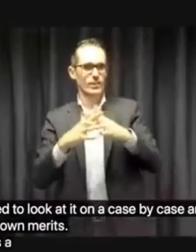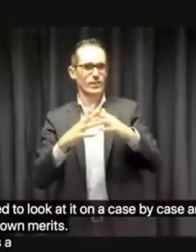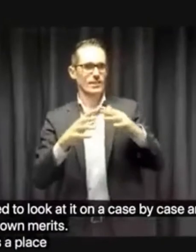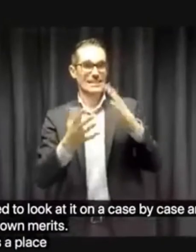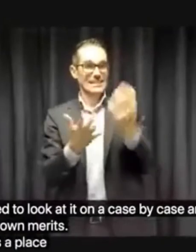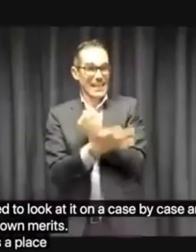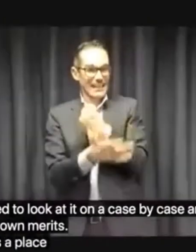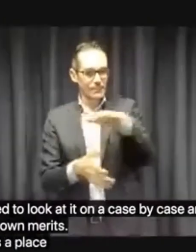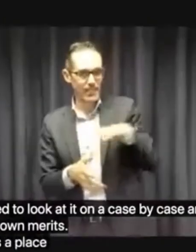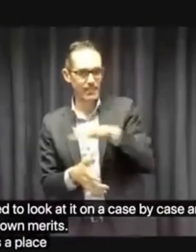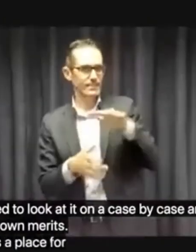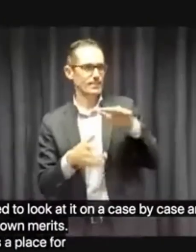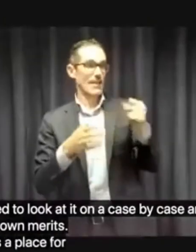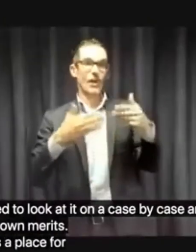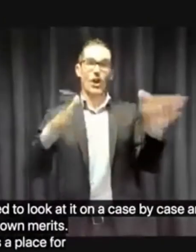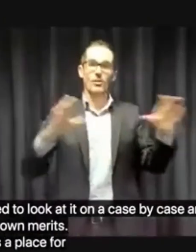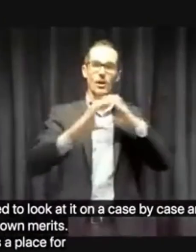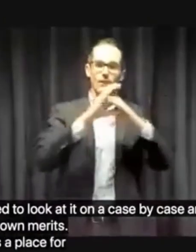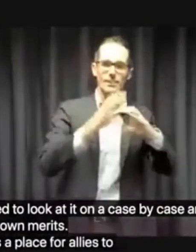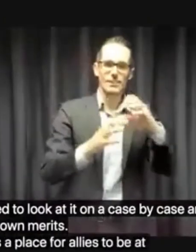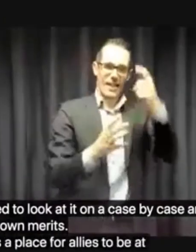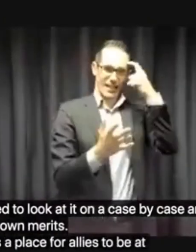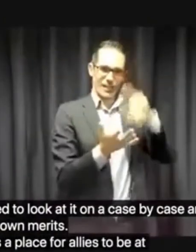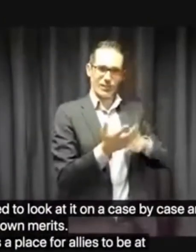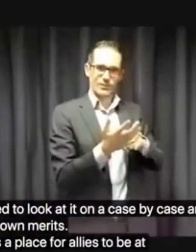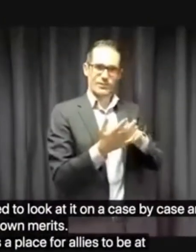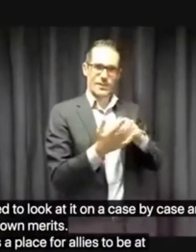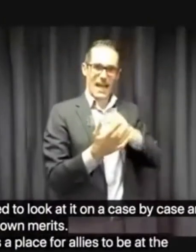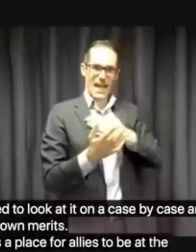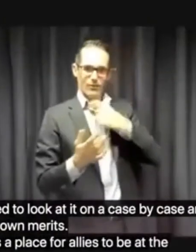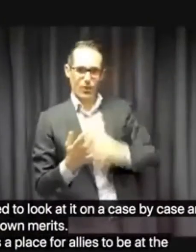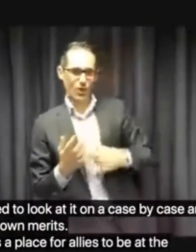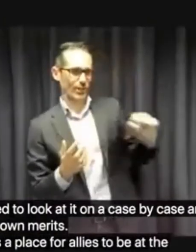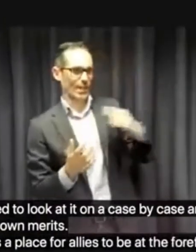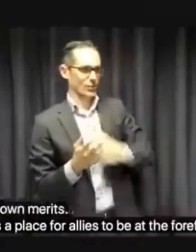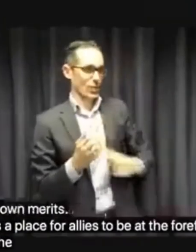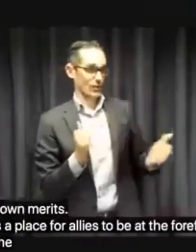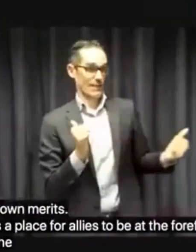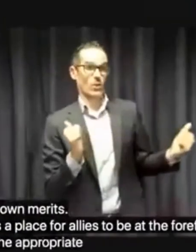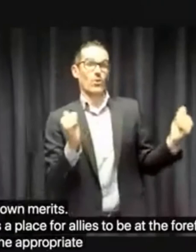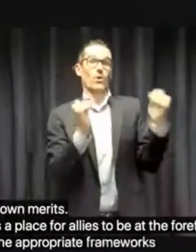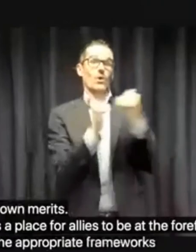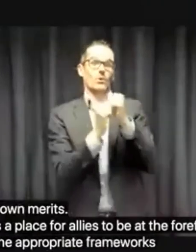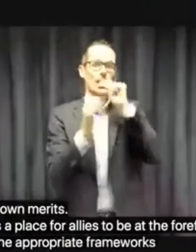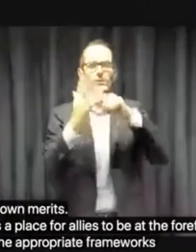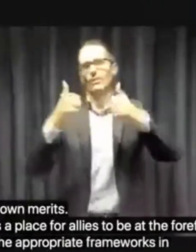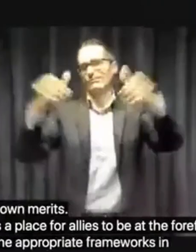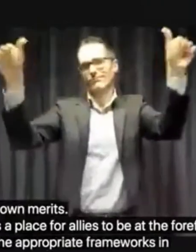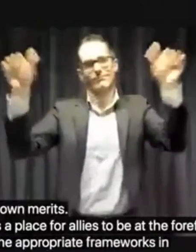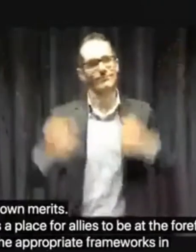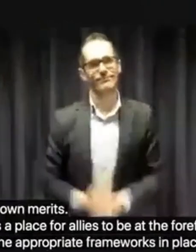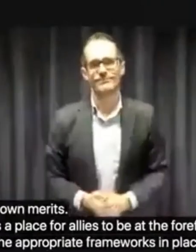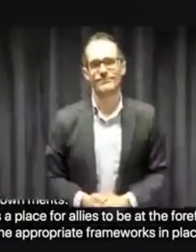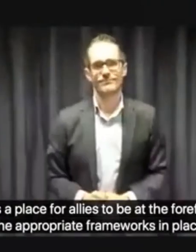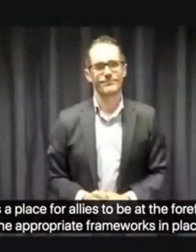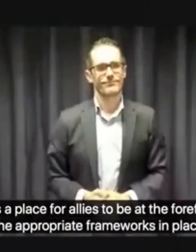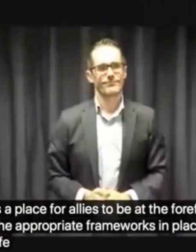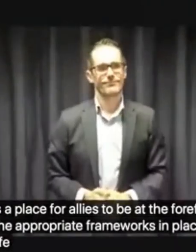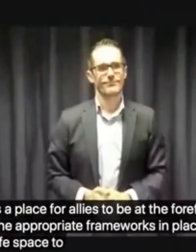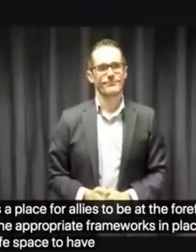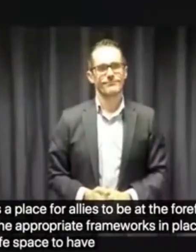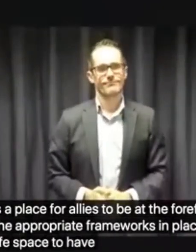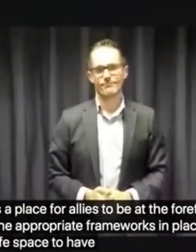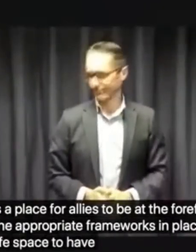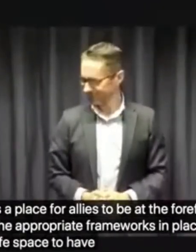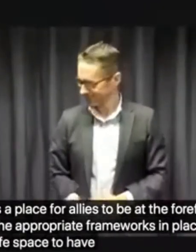is appropriate when you have the appropriate frameworks in place. It's a safe space. We have those conversations. We agree and identify with each other's roles.